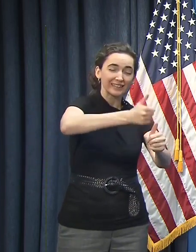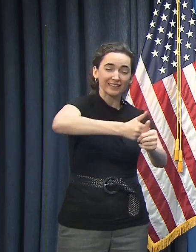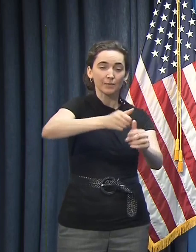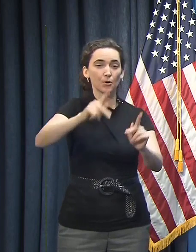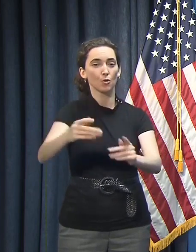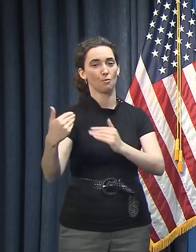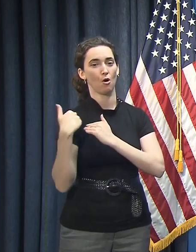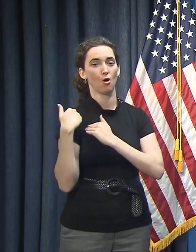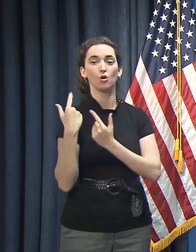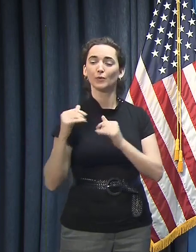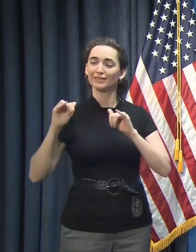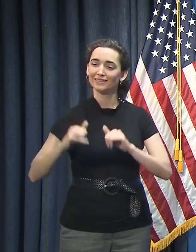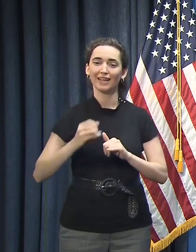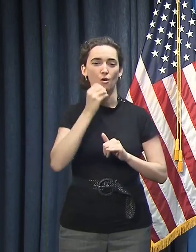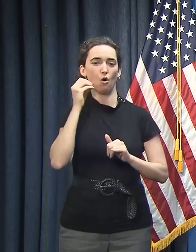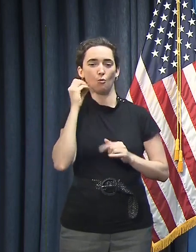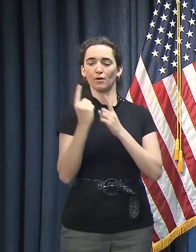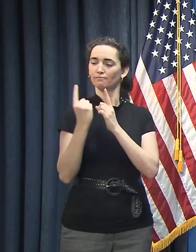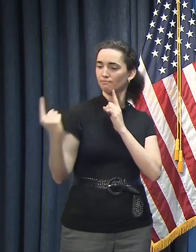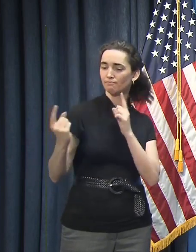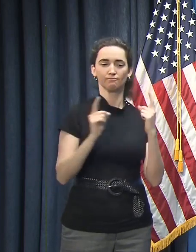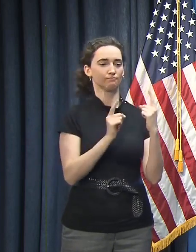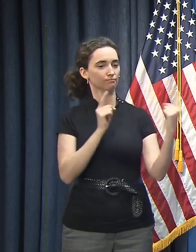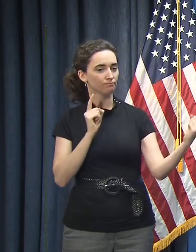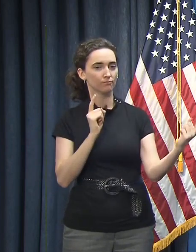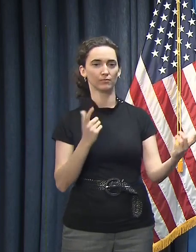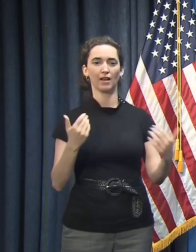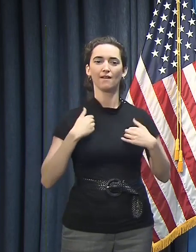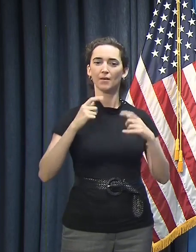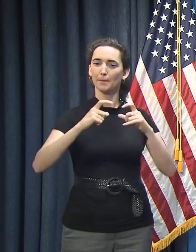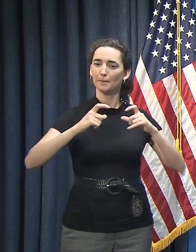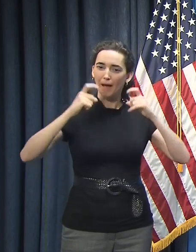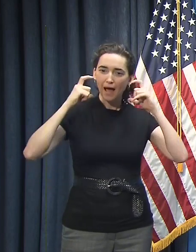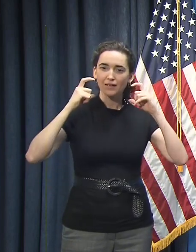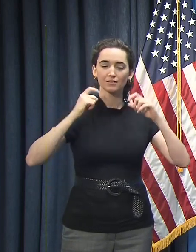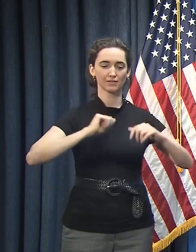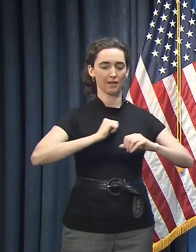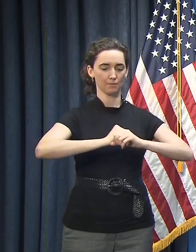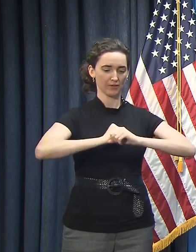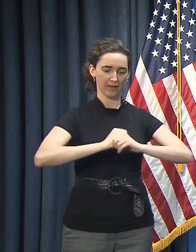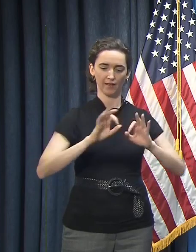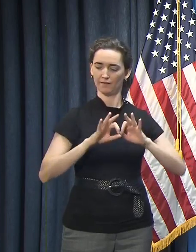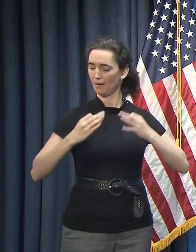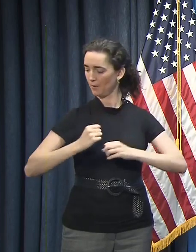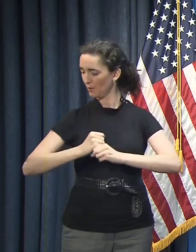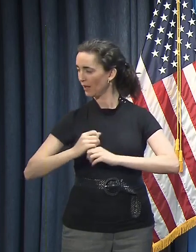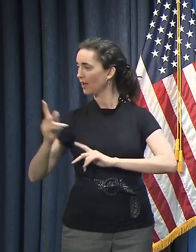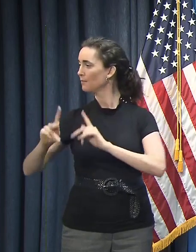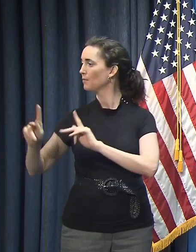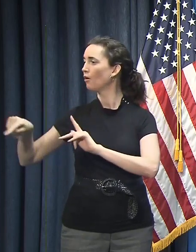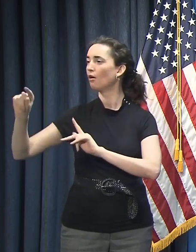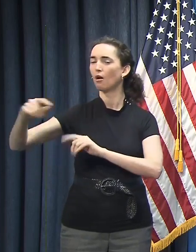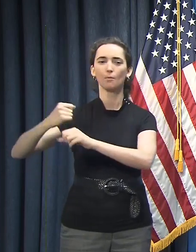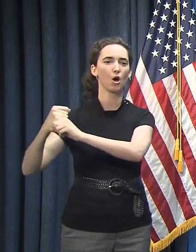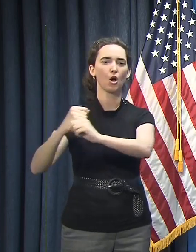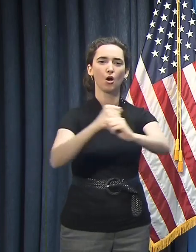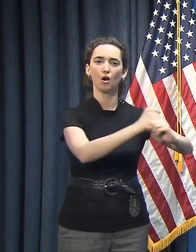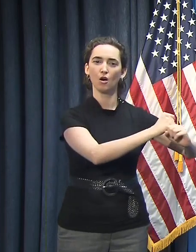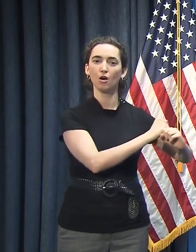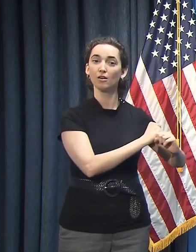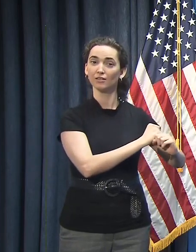responsibility to stay home, to social distance, to wear masks in order to protect ourselves, our families, and our neighbors.